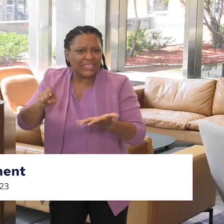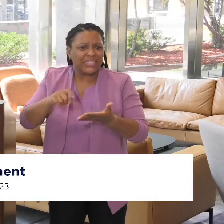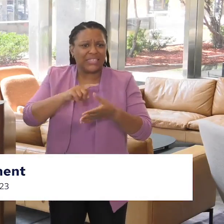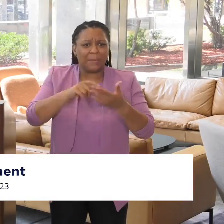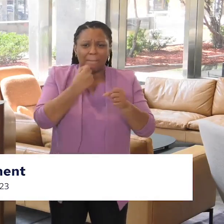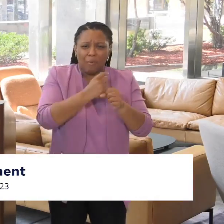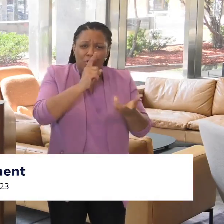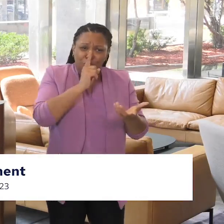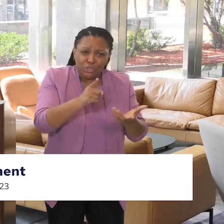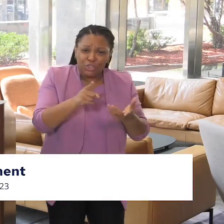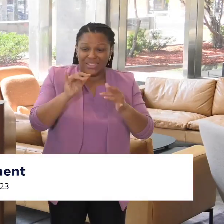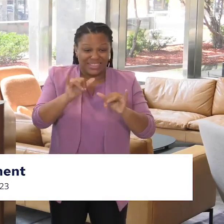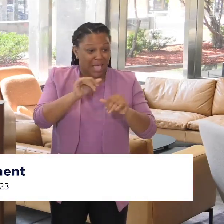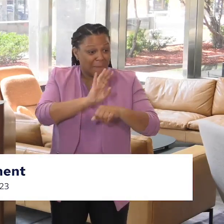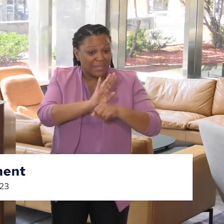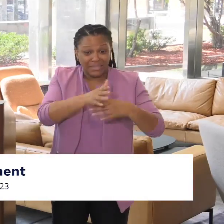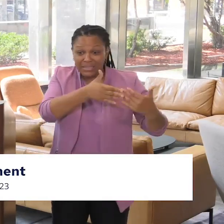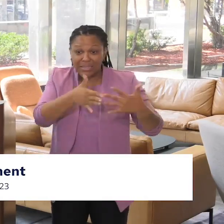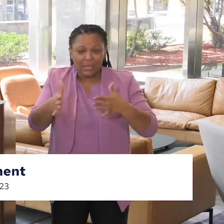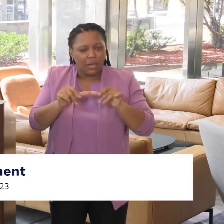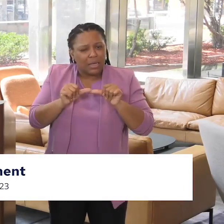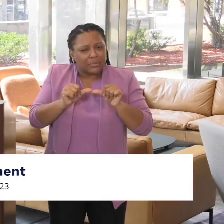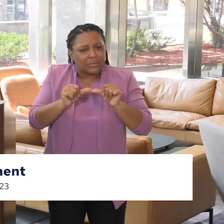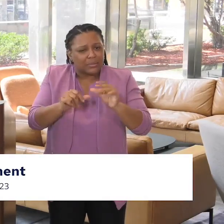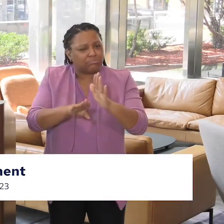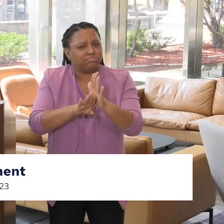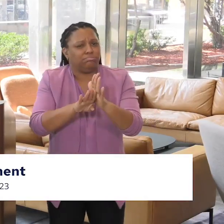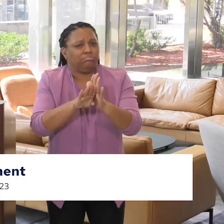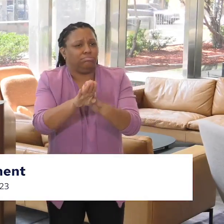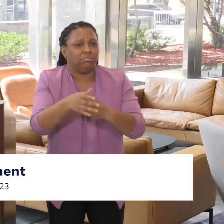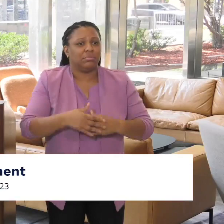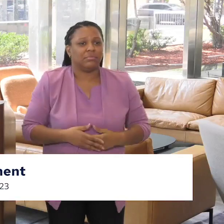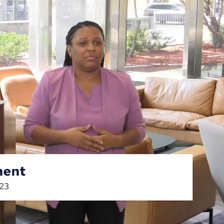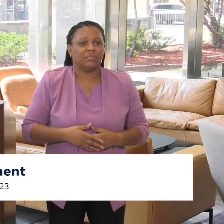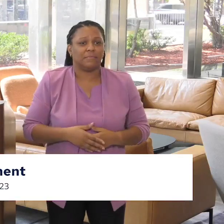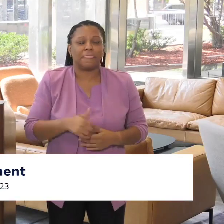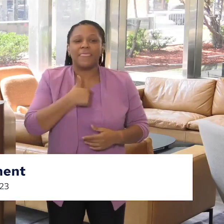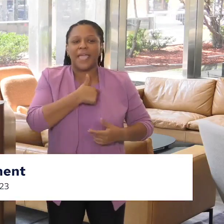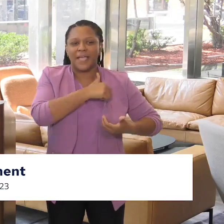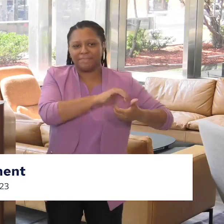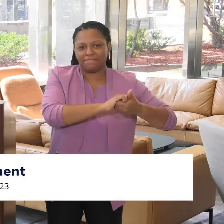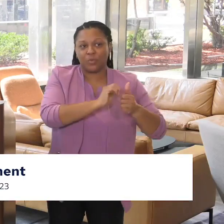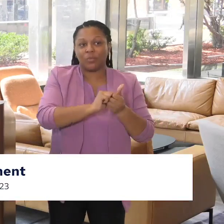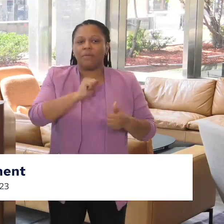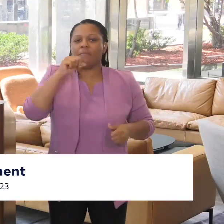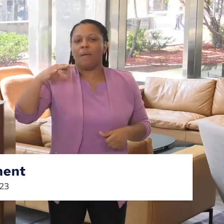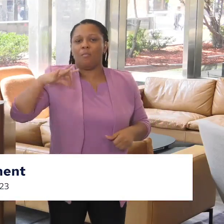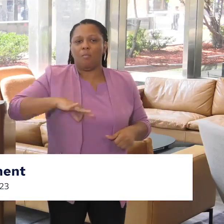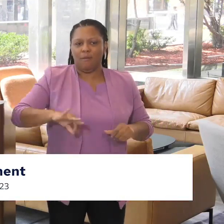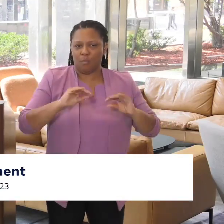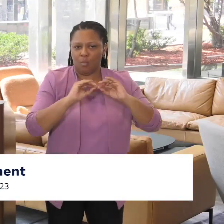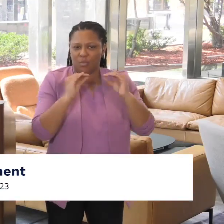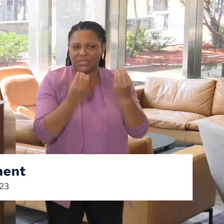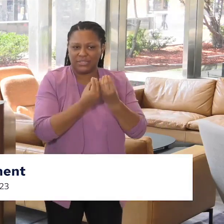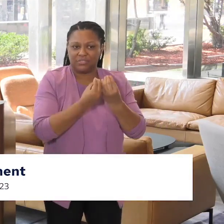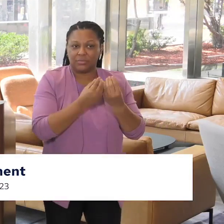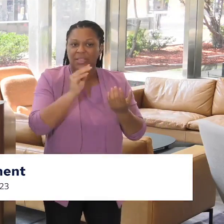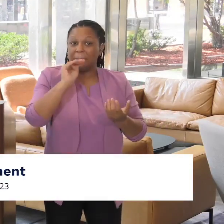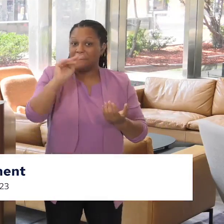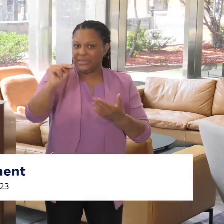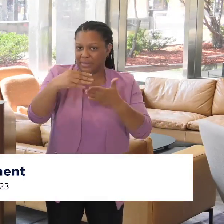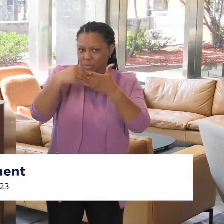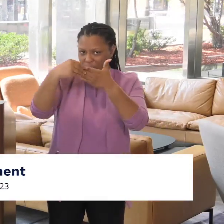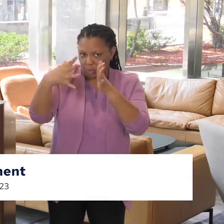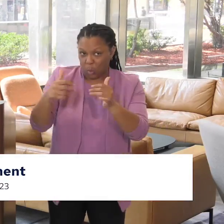stayed whole. And I work a lot with the nonprofit community. Minnesota's a leader nationally in